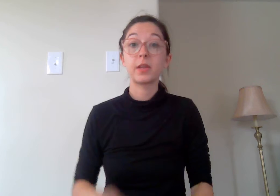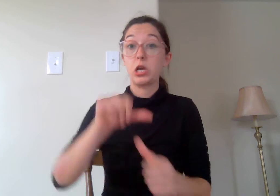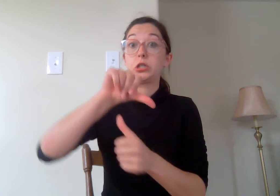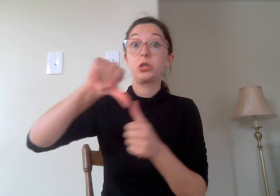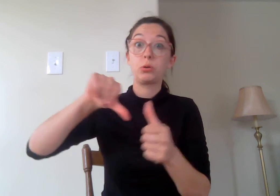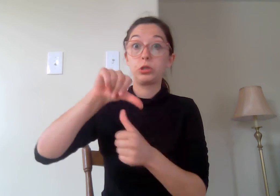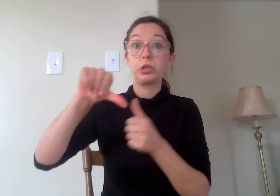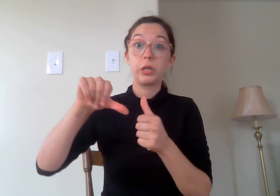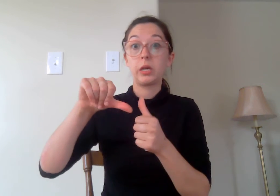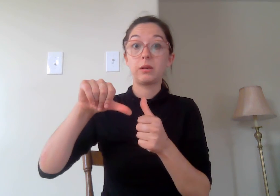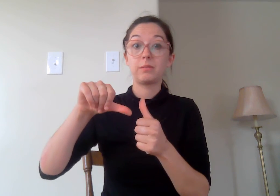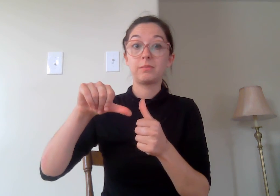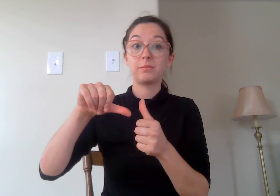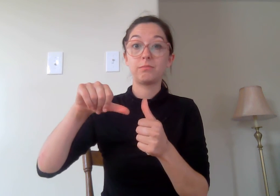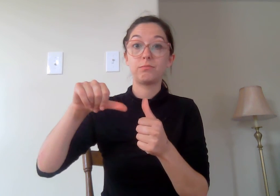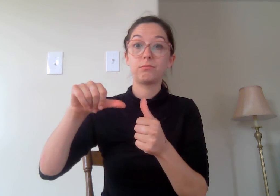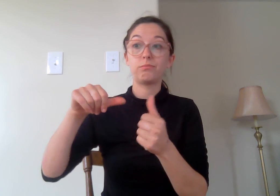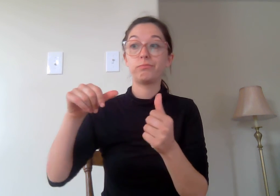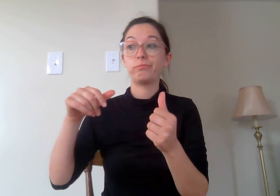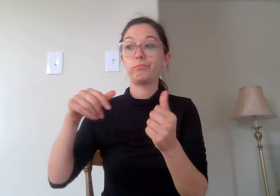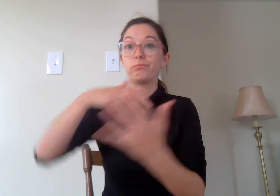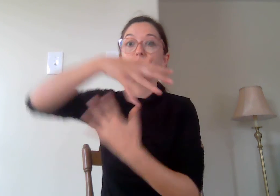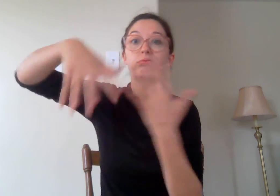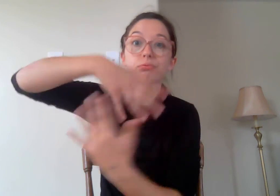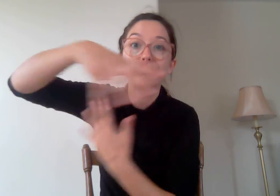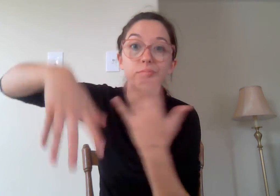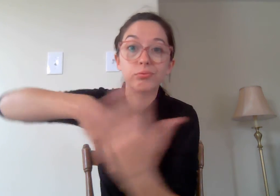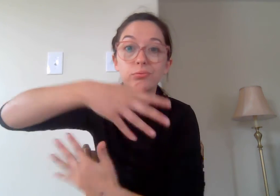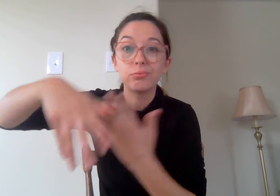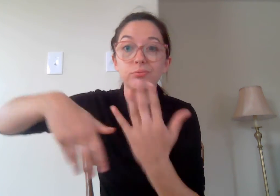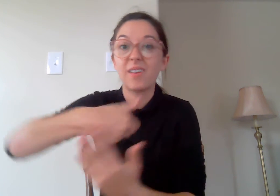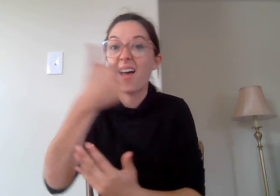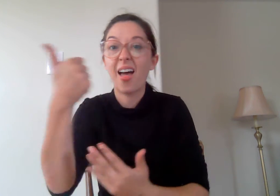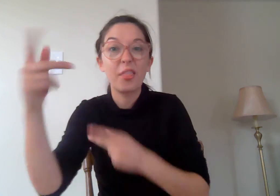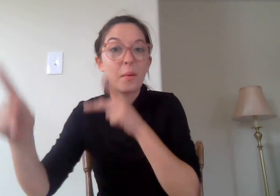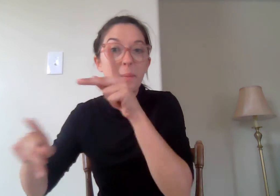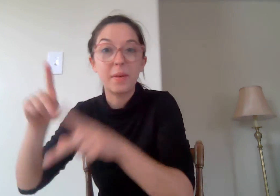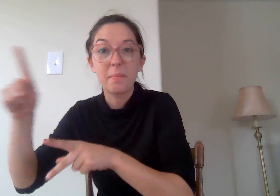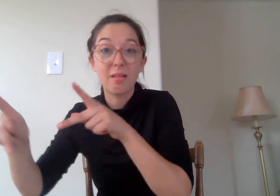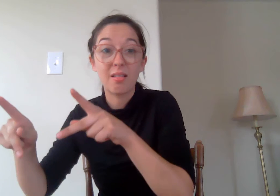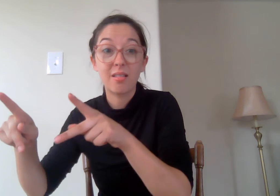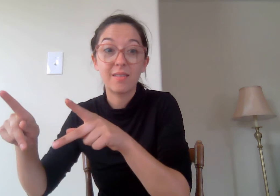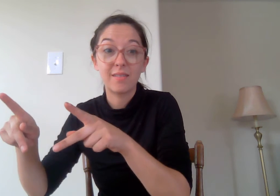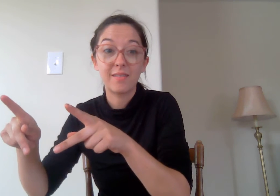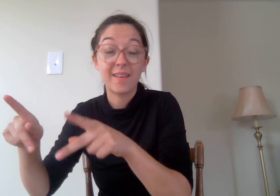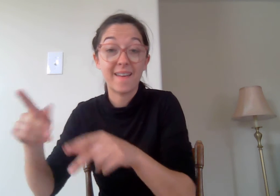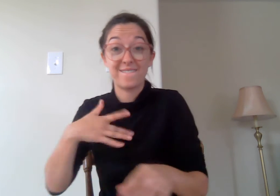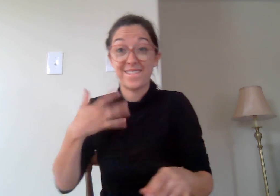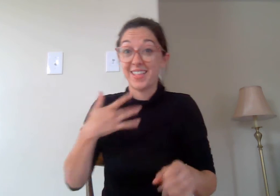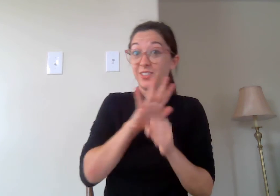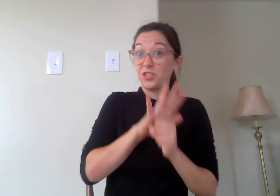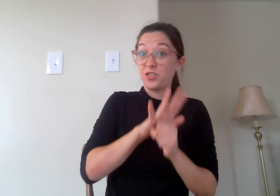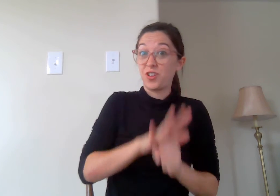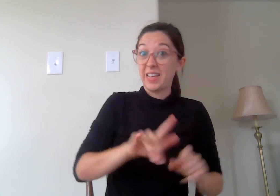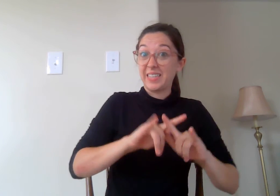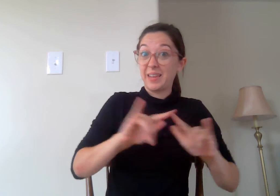you patient and tolerant and just a pleasure to be around? You may have tried to be, but you're more prone to